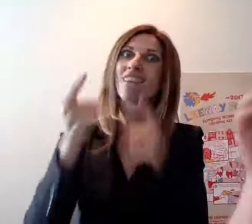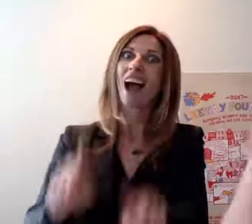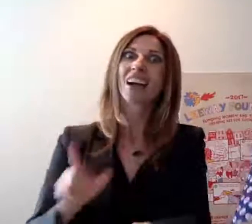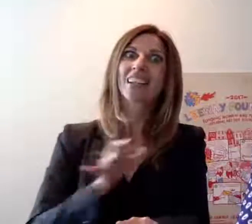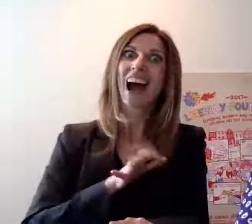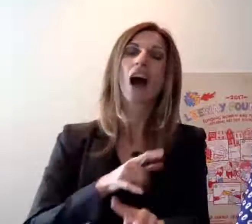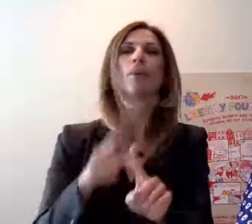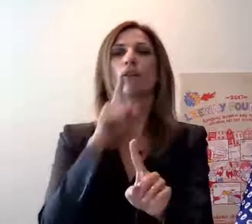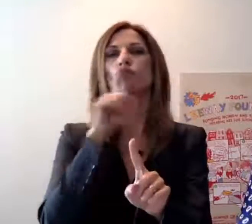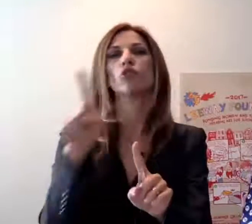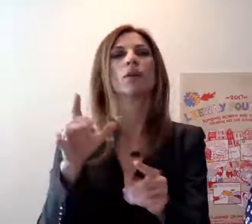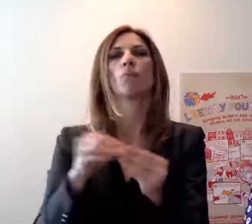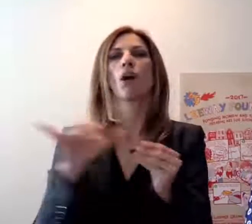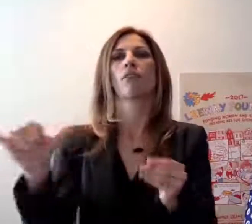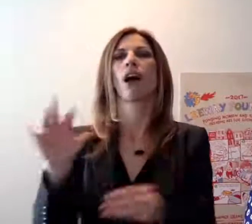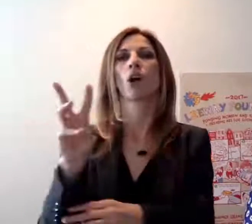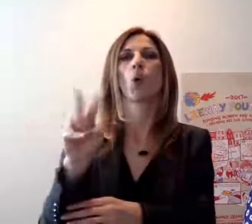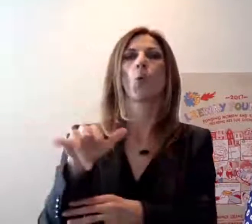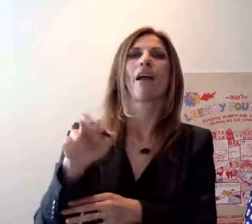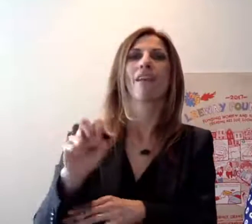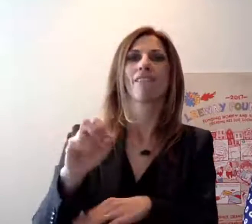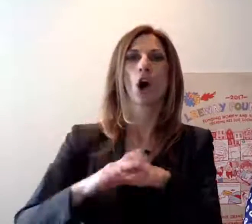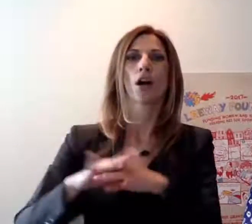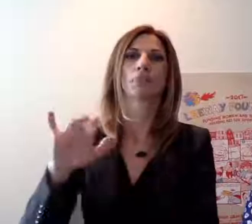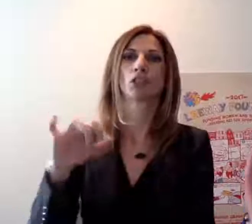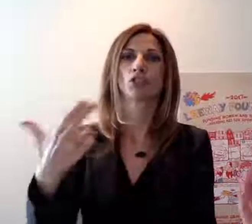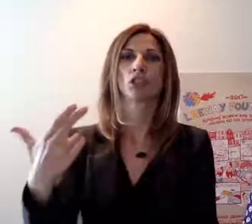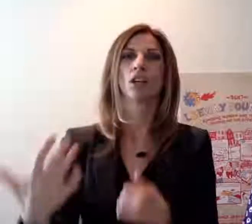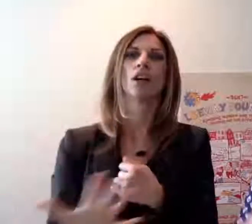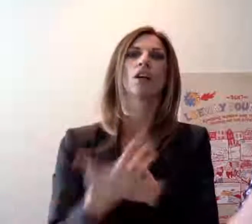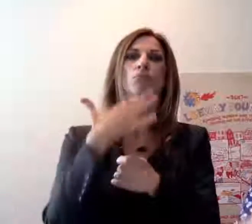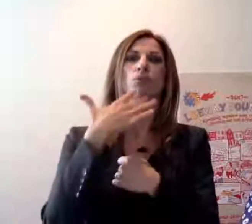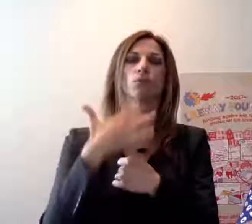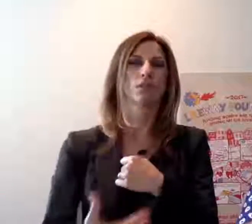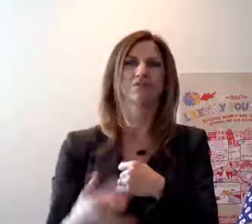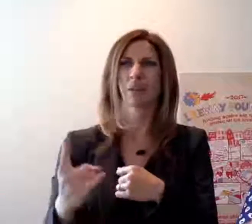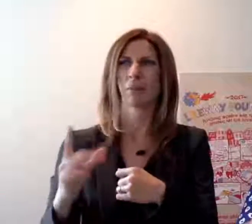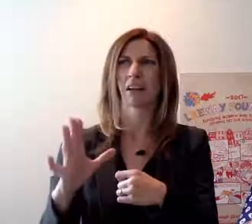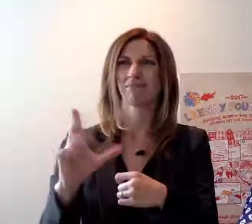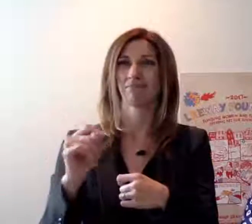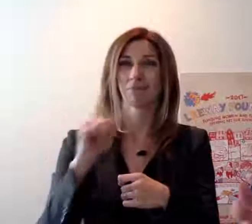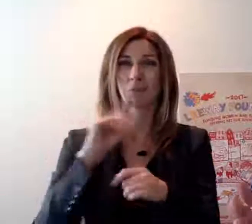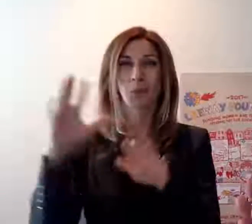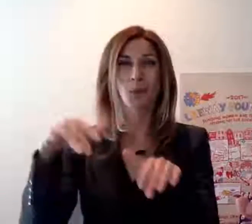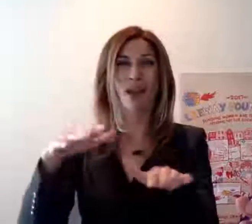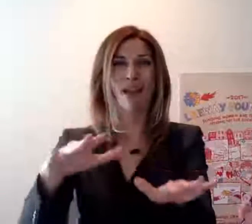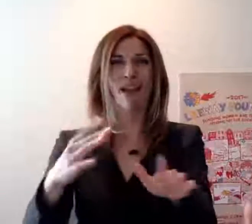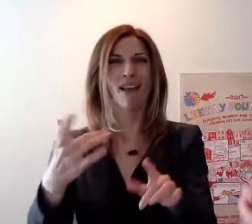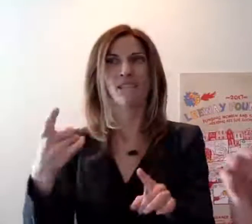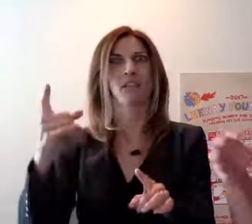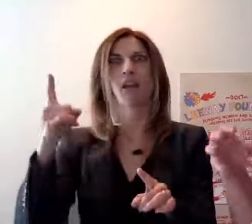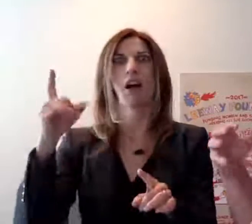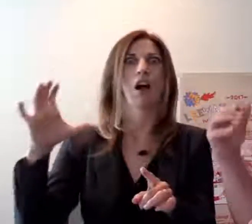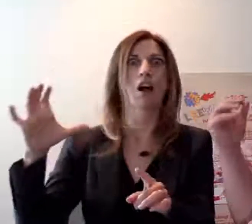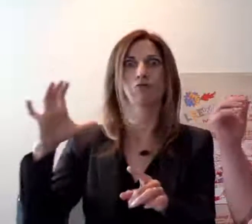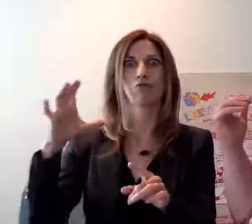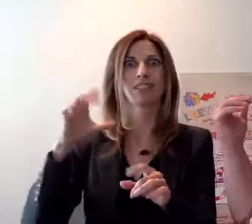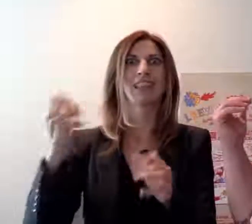wave that's coming into shore, right, on a beach. But in order for a wave to form in the ocean, there's hundreds